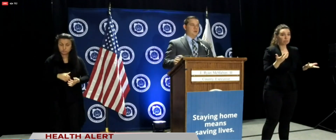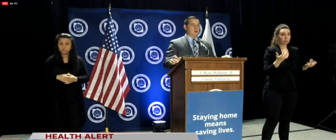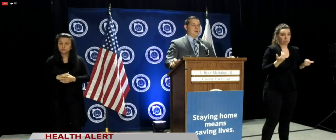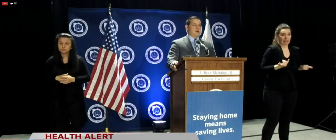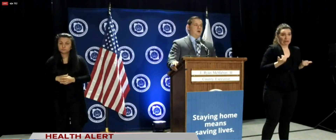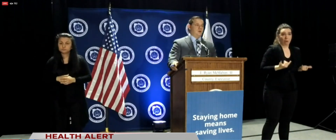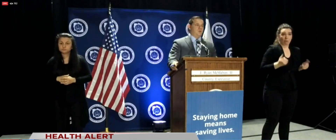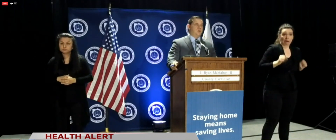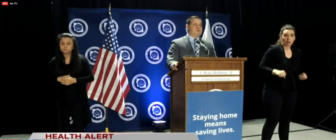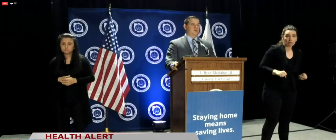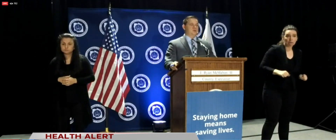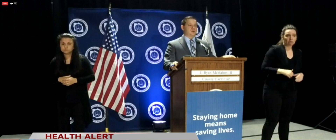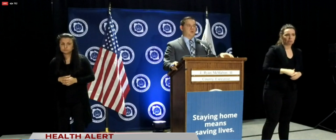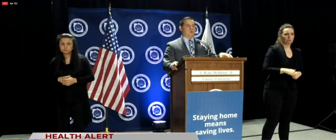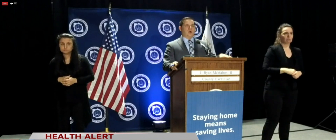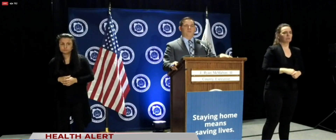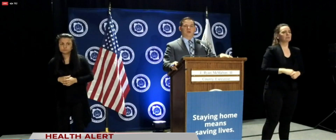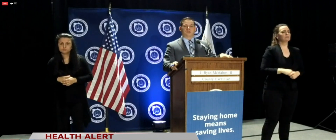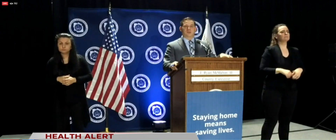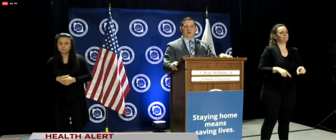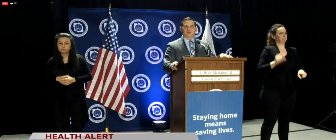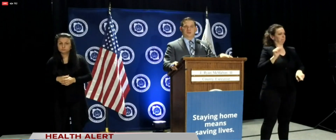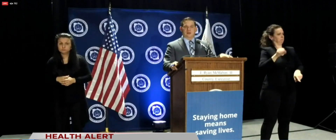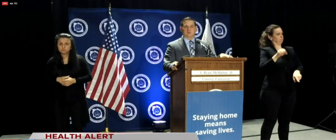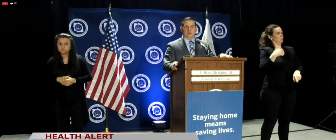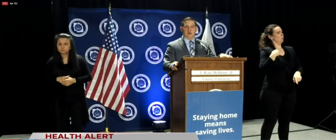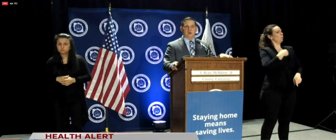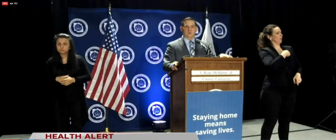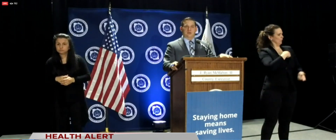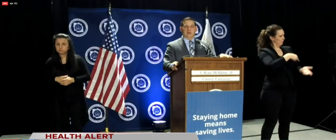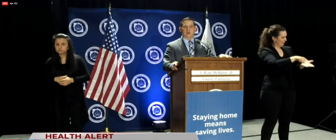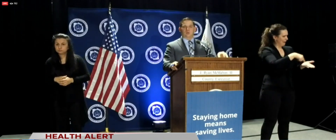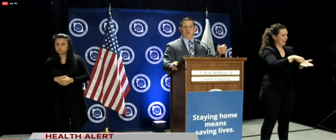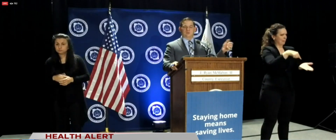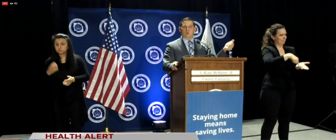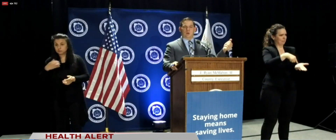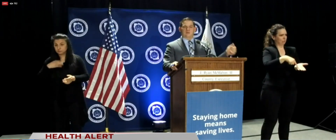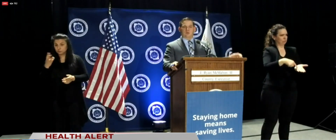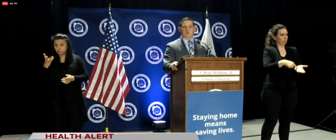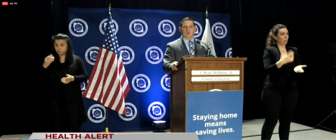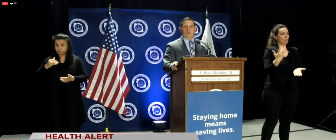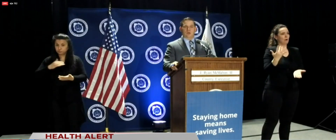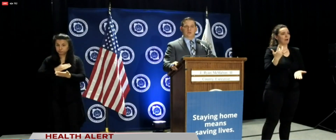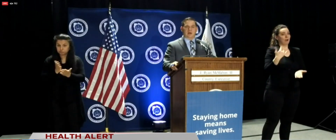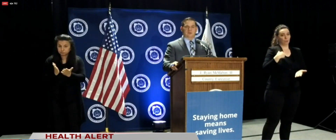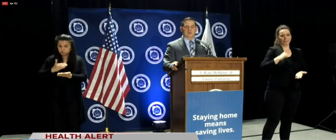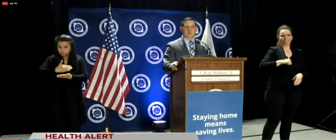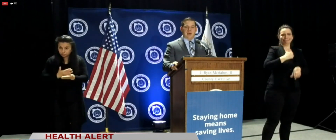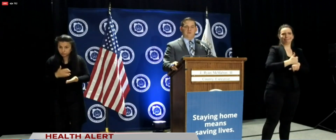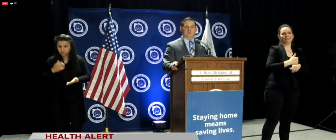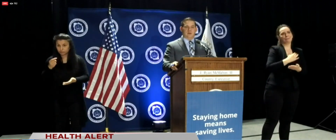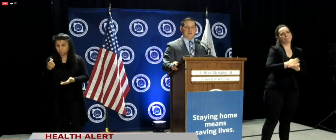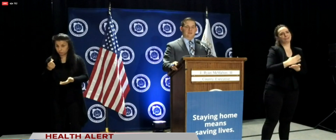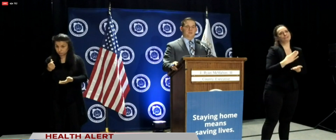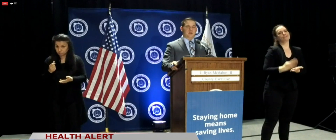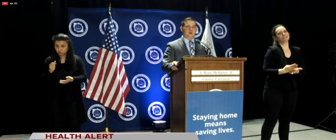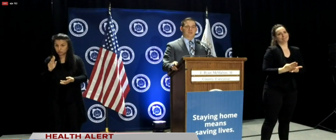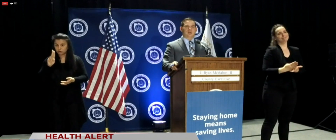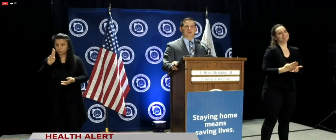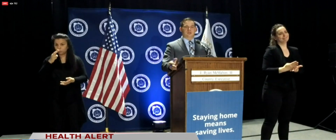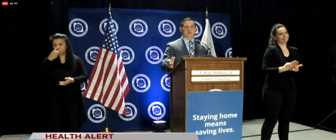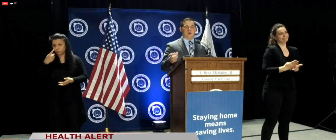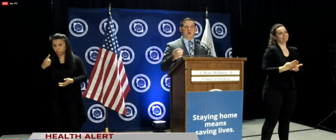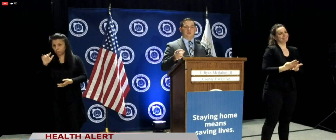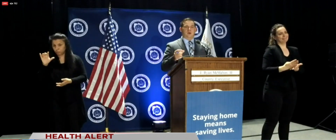is so our budget's already set. We can't go raise more revenue. So everything has to be done